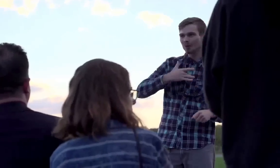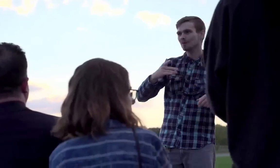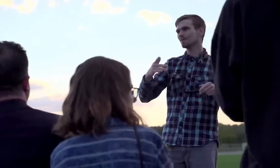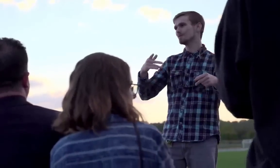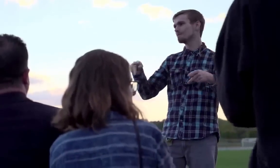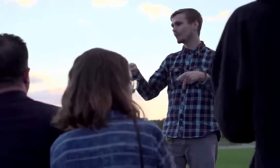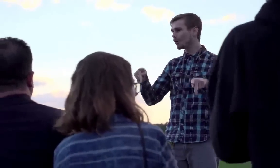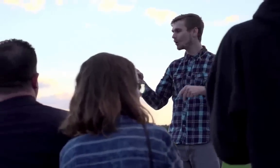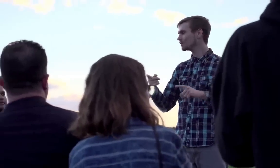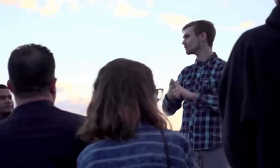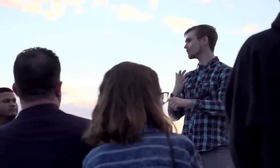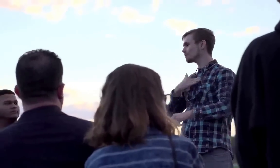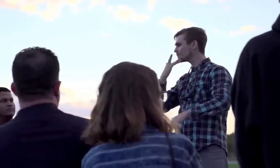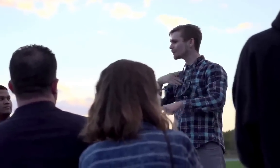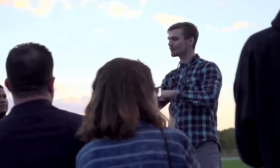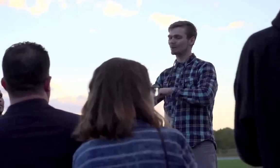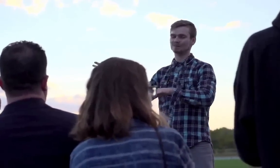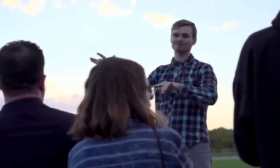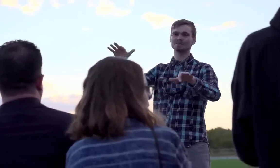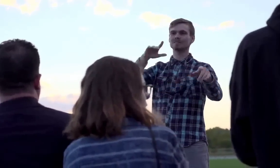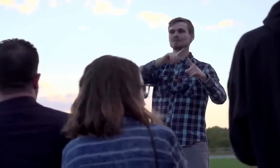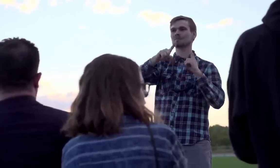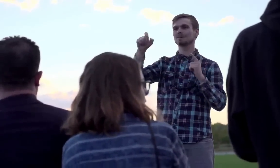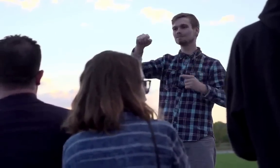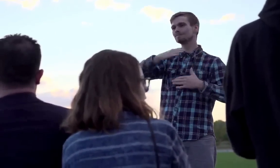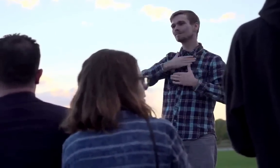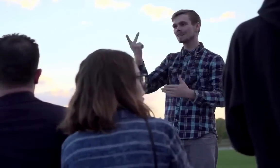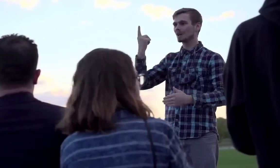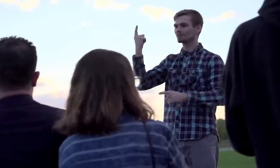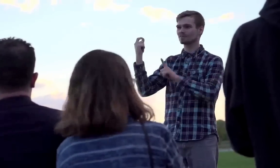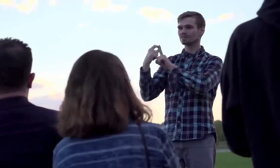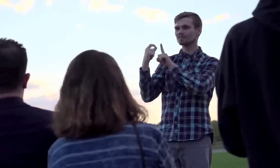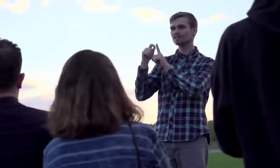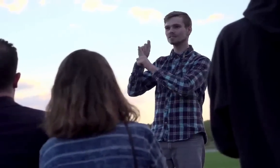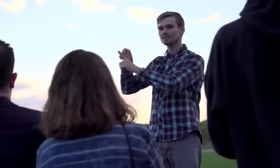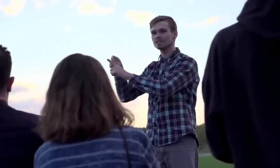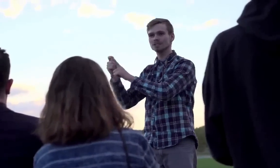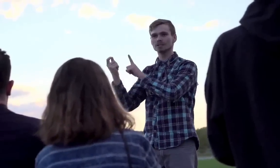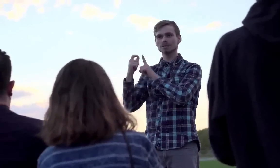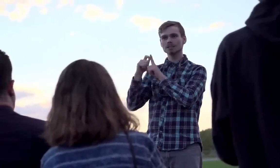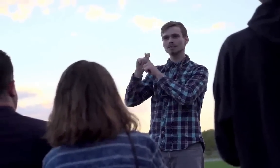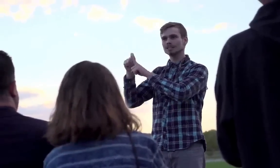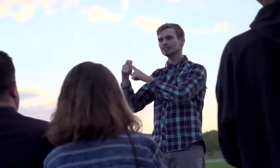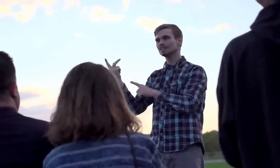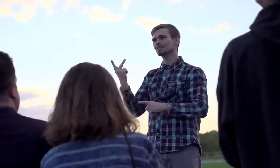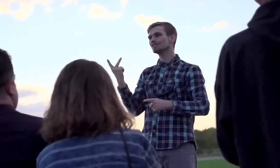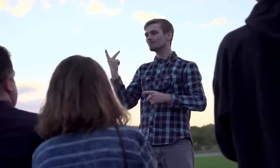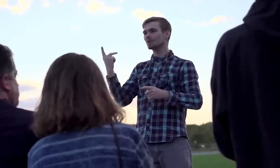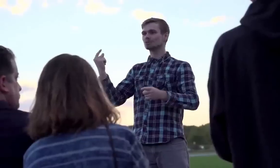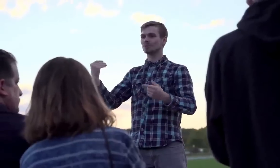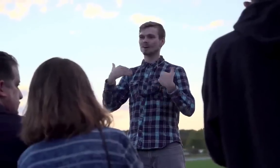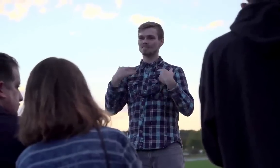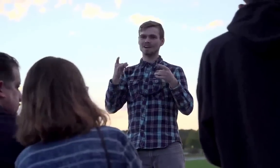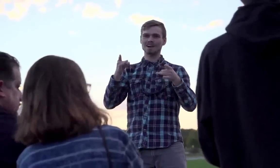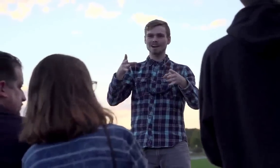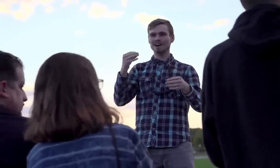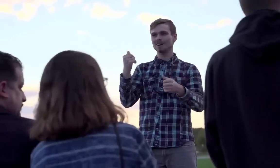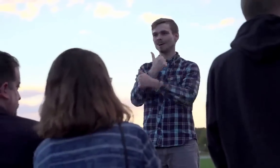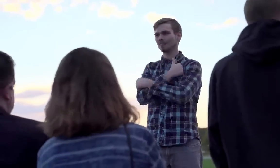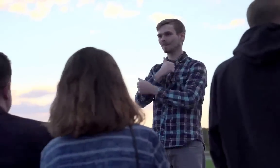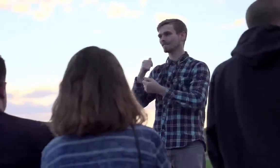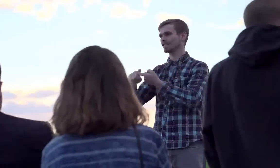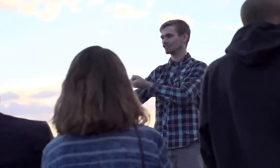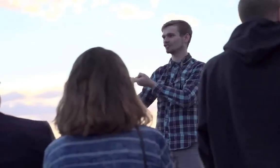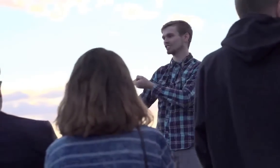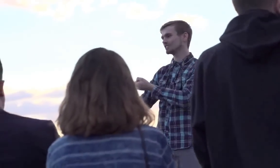every birthday party, you know, we were always together. He would always pick on me, and I would pick on him.